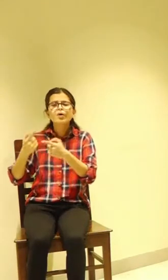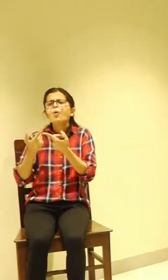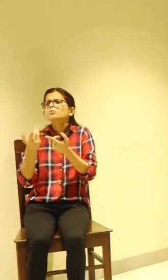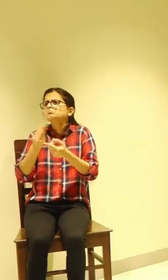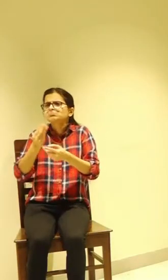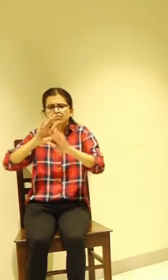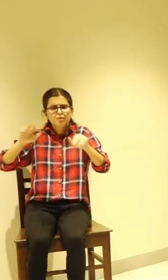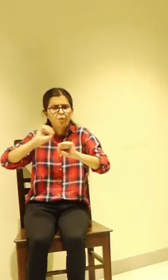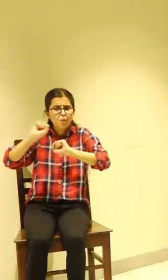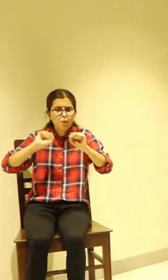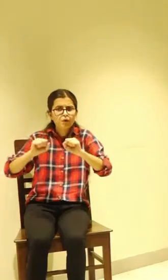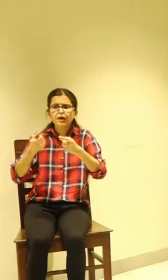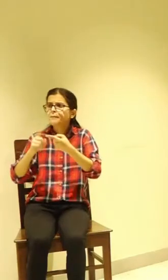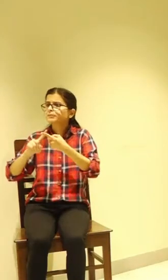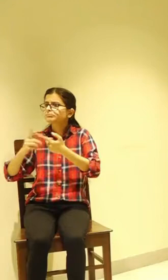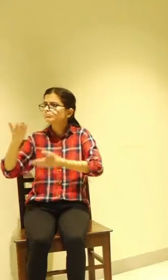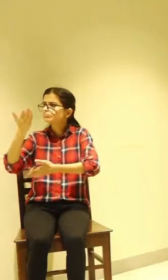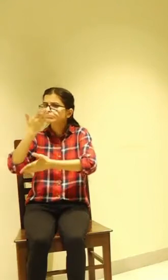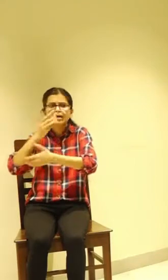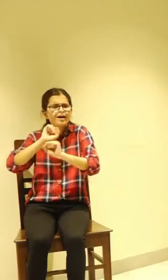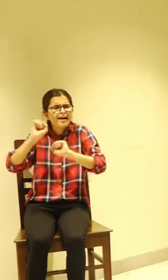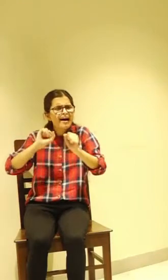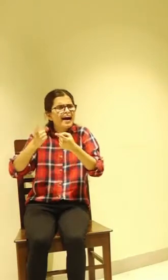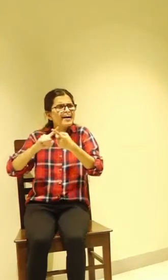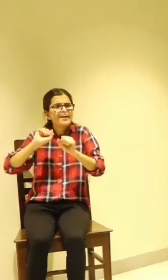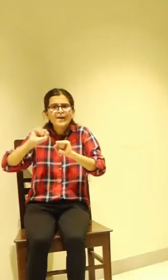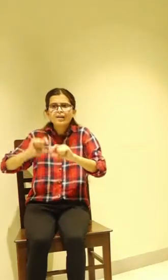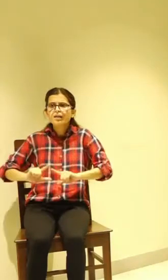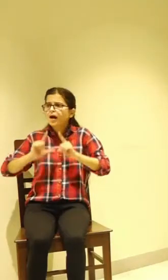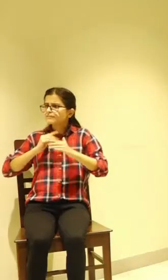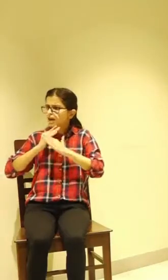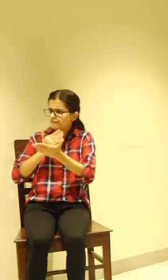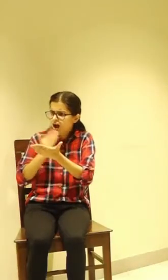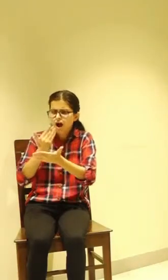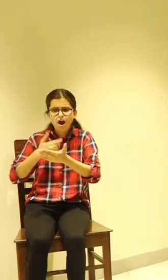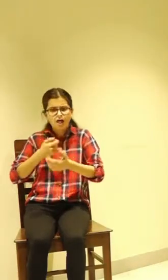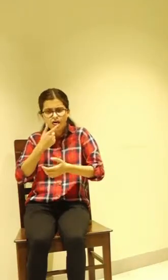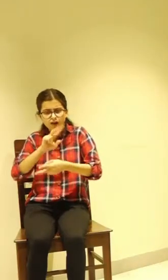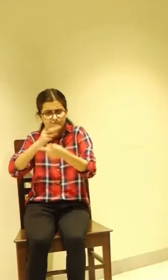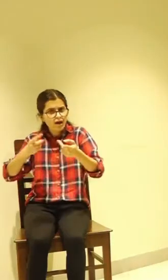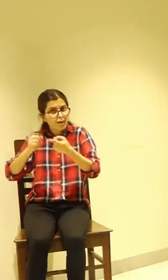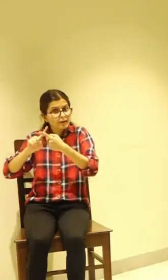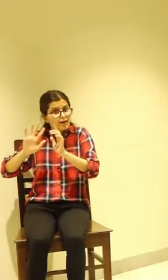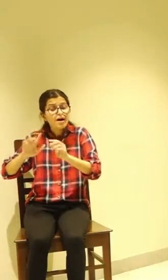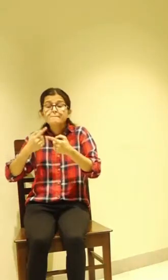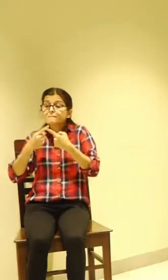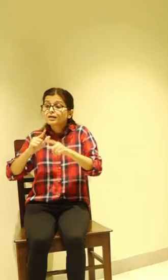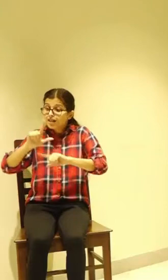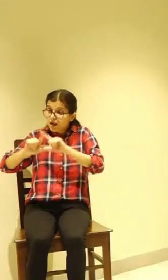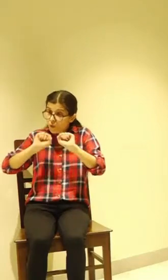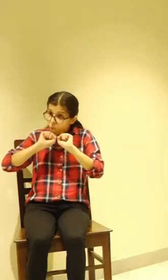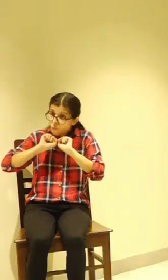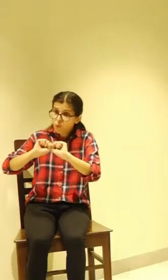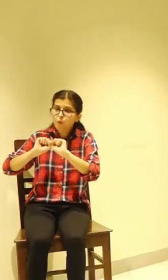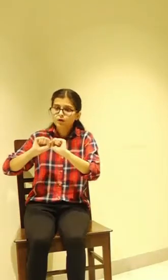access life-saving medicines, for them the minimum core itself is access to that medicine. So I think the language of the right really depends